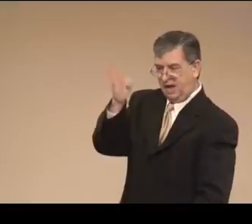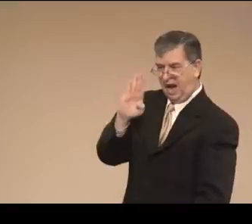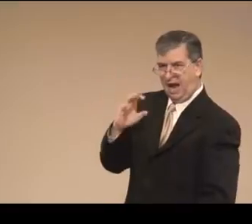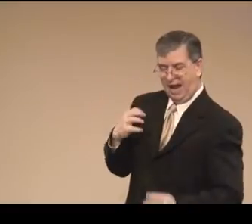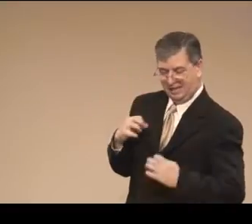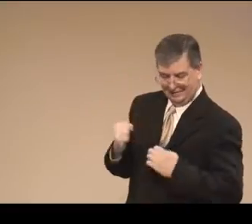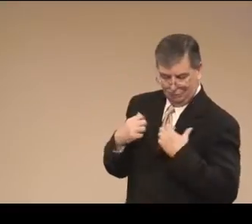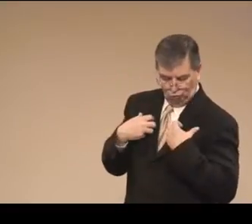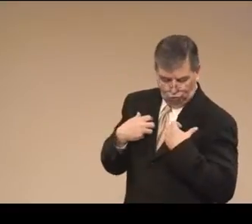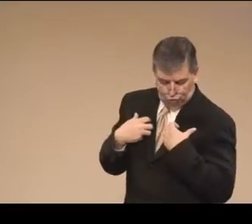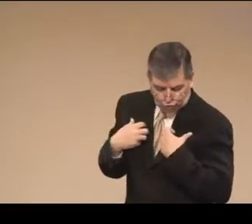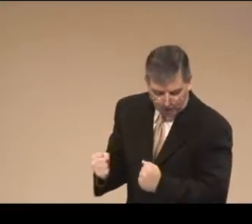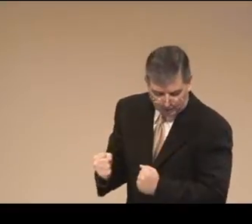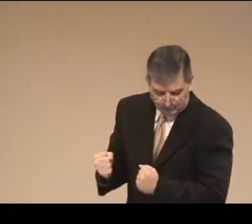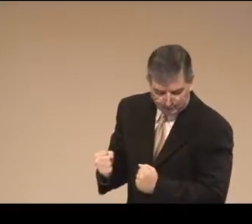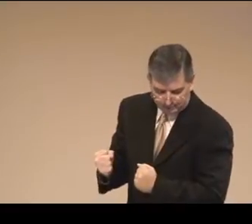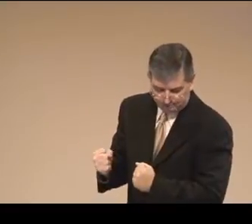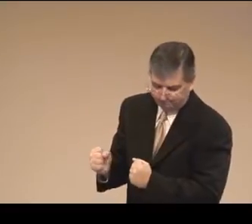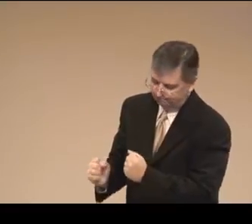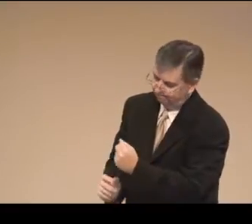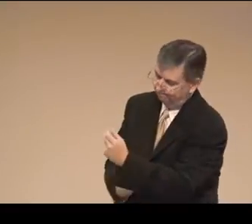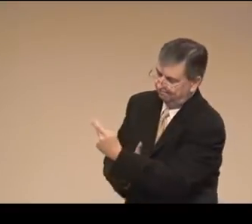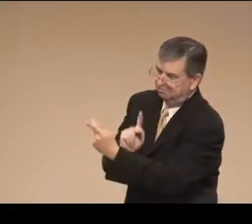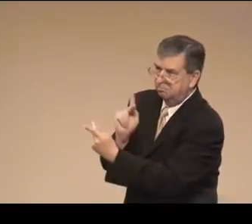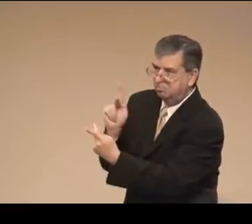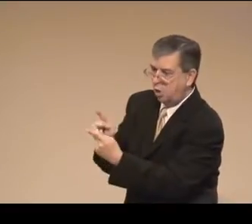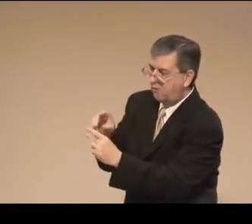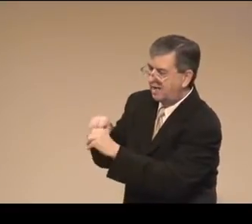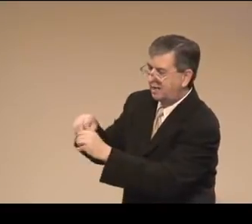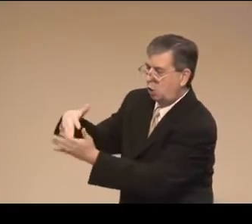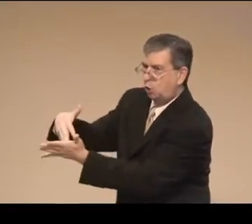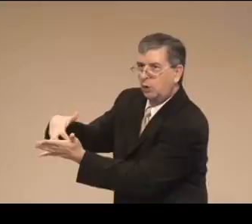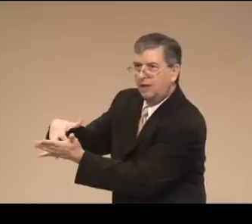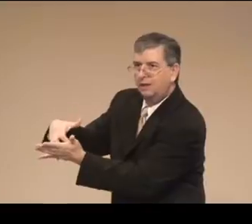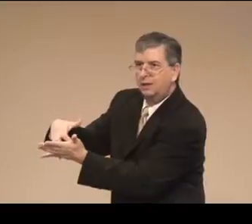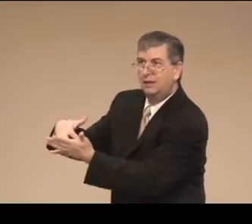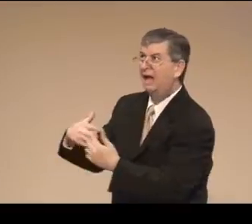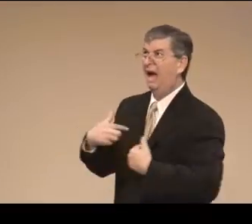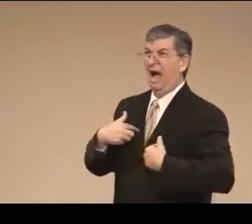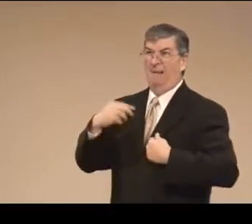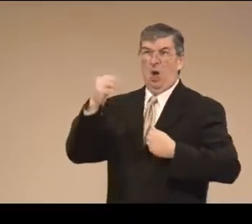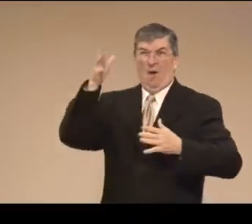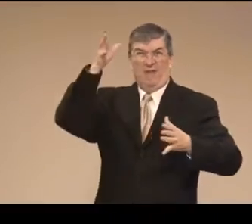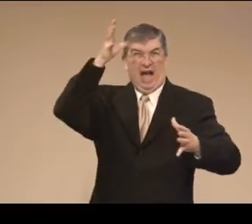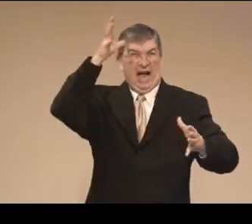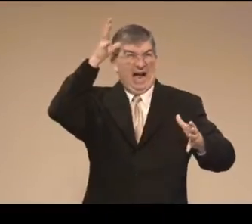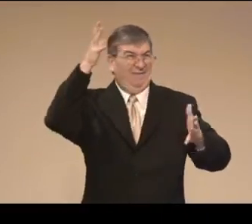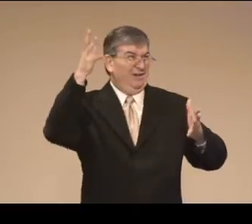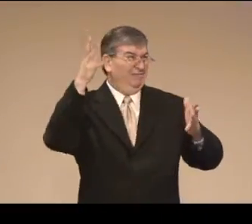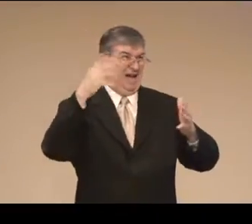That's right. God's strength is perfect, made perfect in weakness.